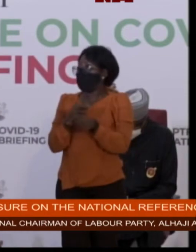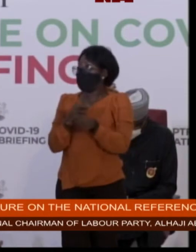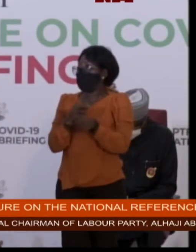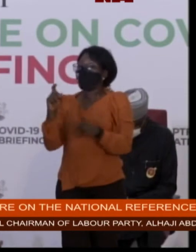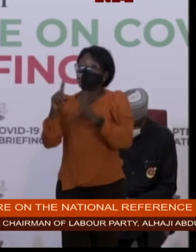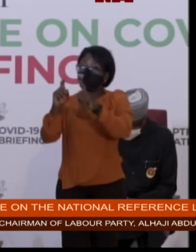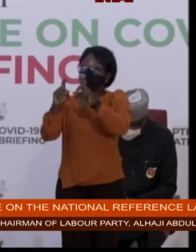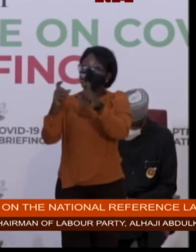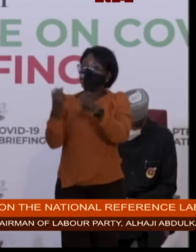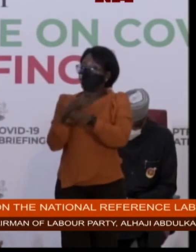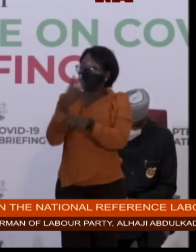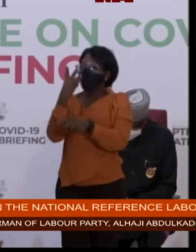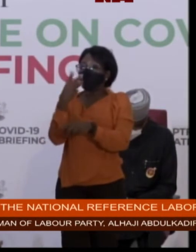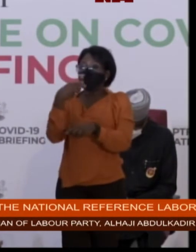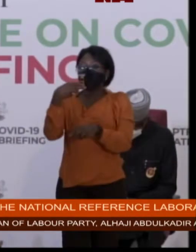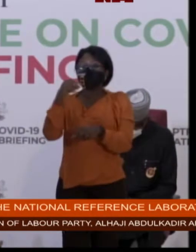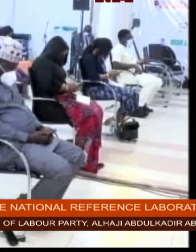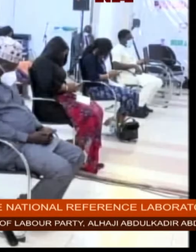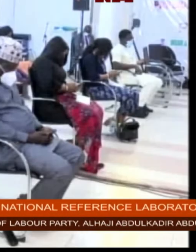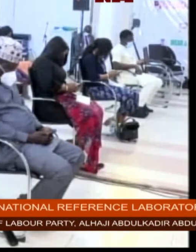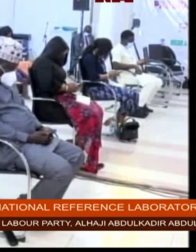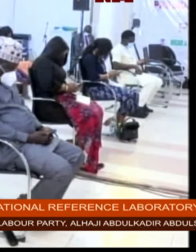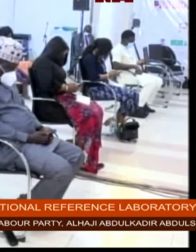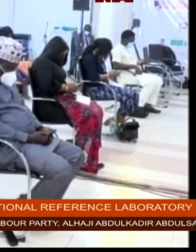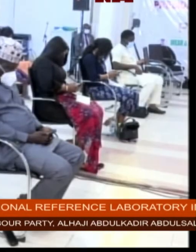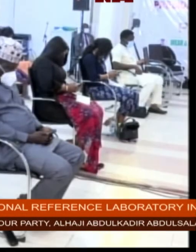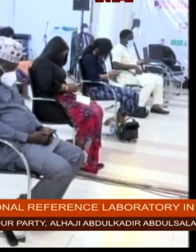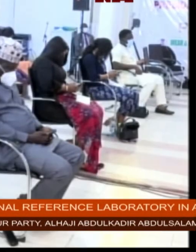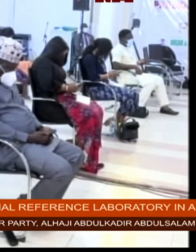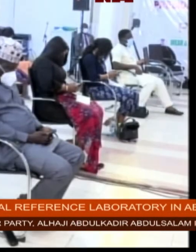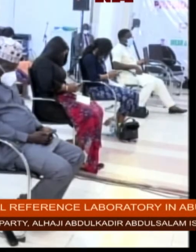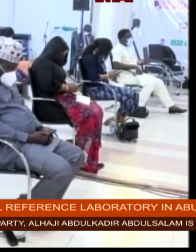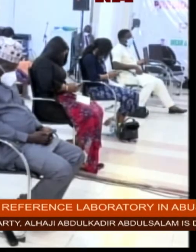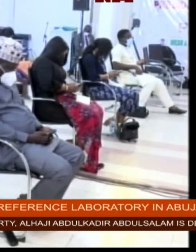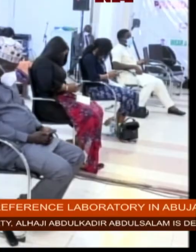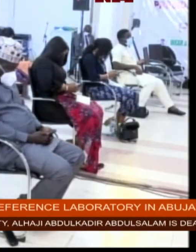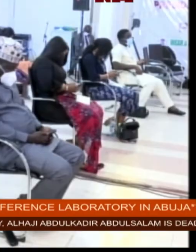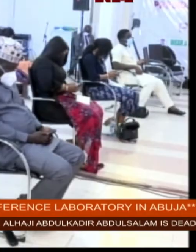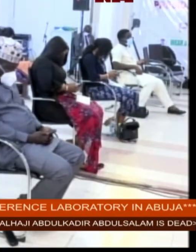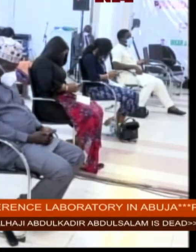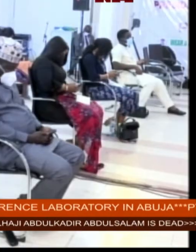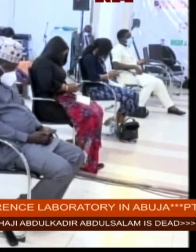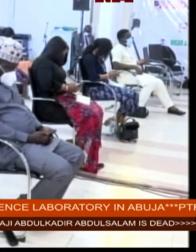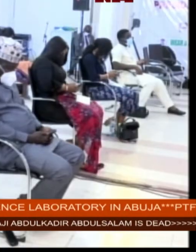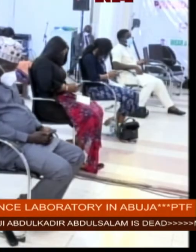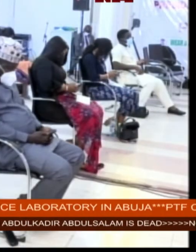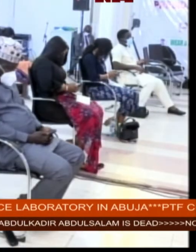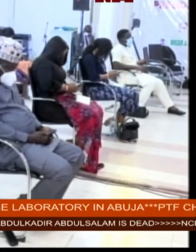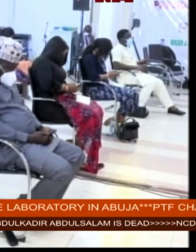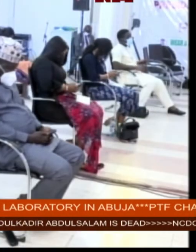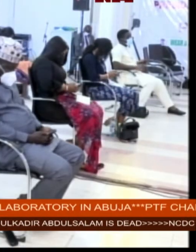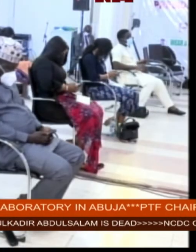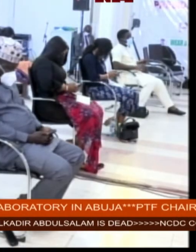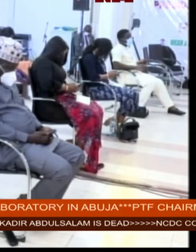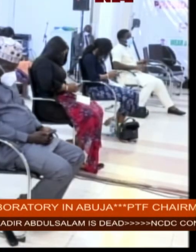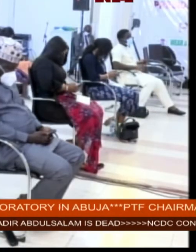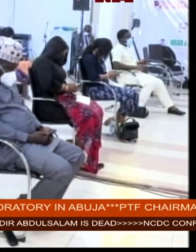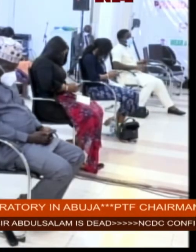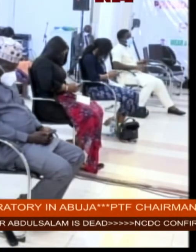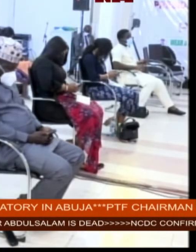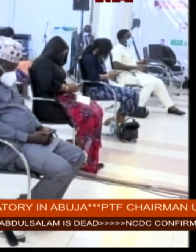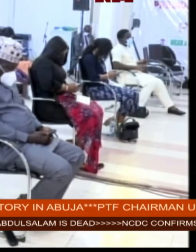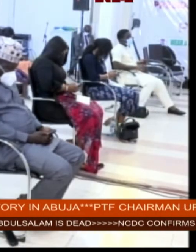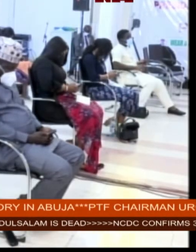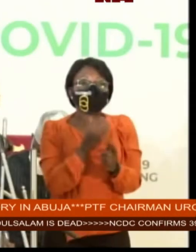gotten approval for WHO a month ago, and we're currently going through a significant procurement process supported by the Global